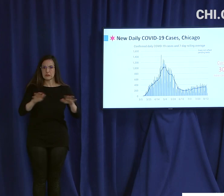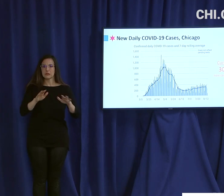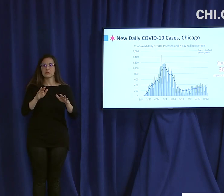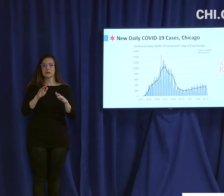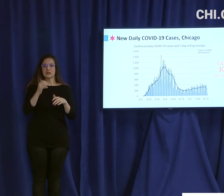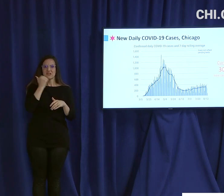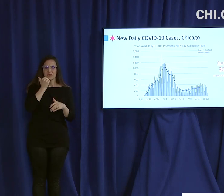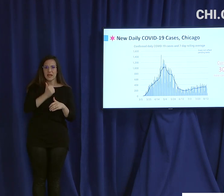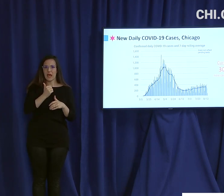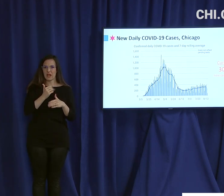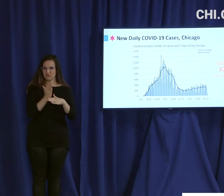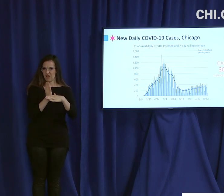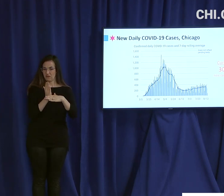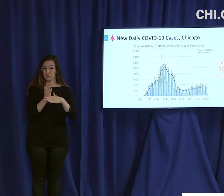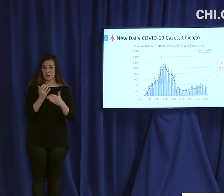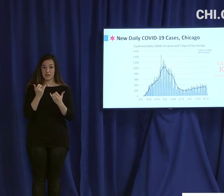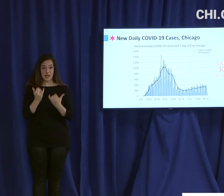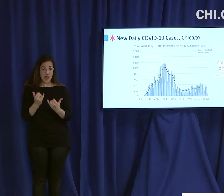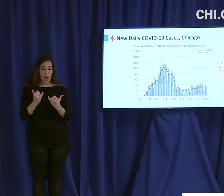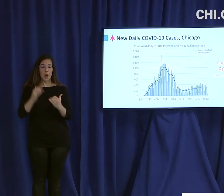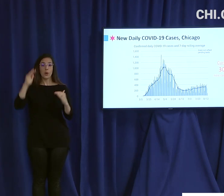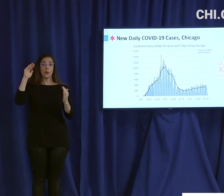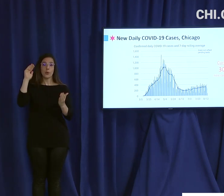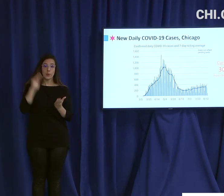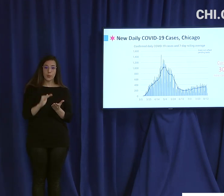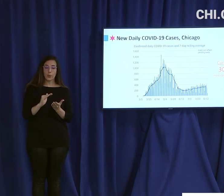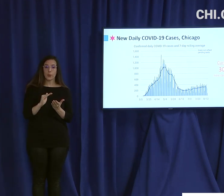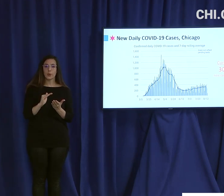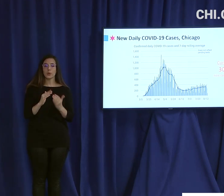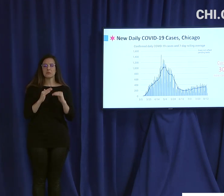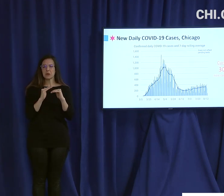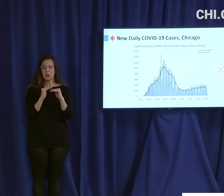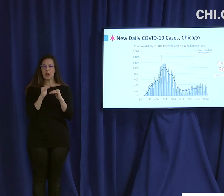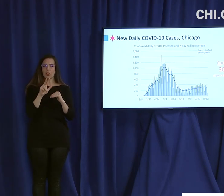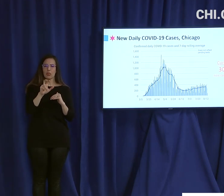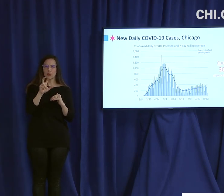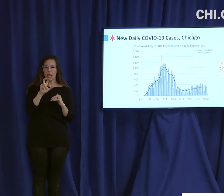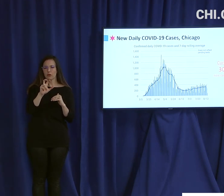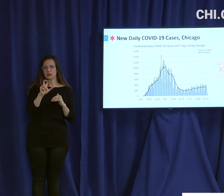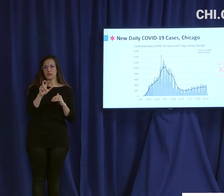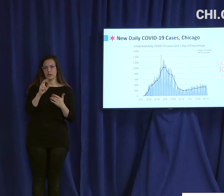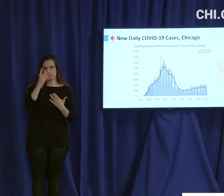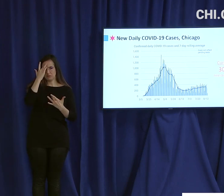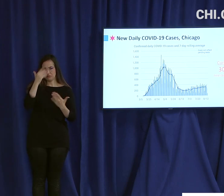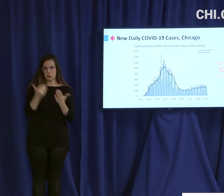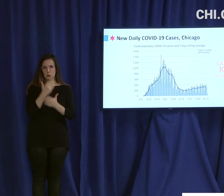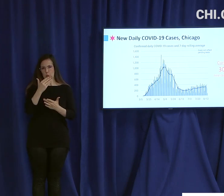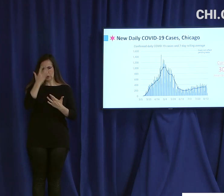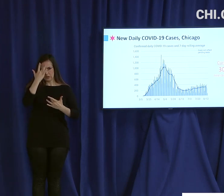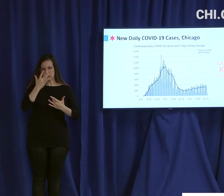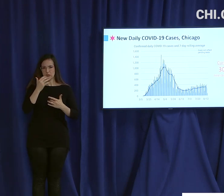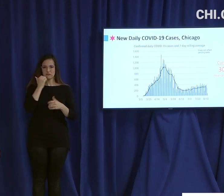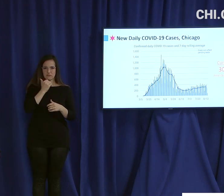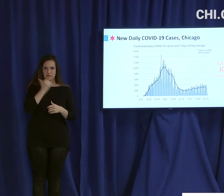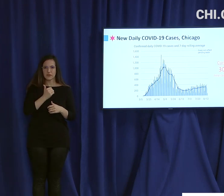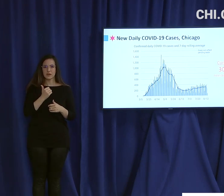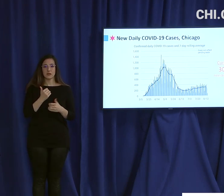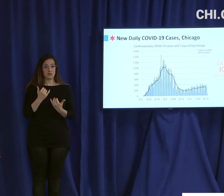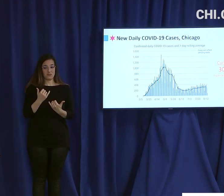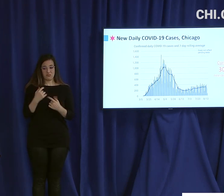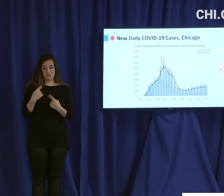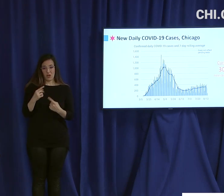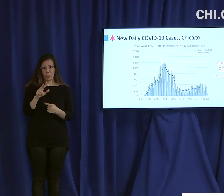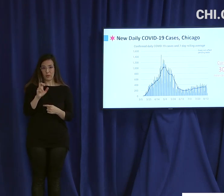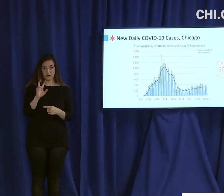over 300 new cases per day on average. We're at 307 new cases per day. That's really been